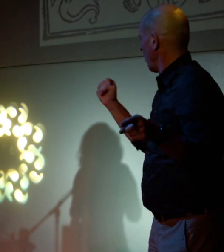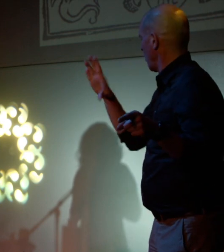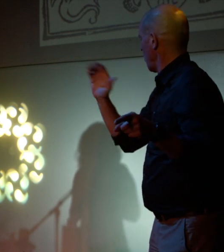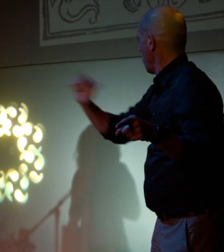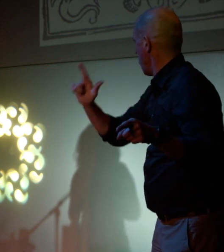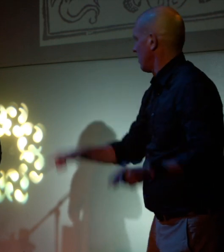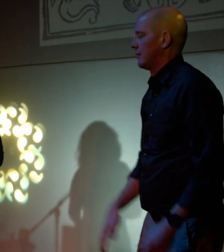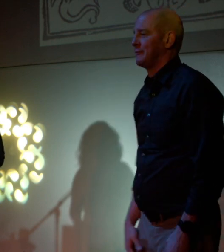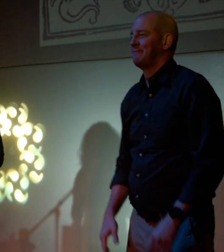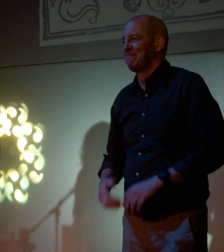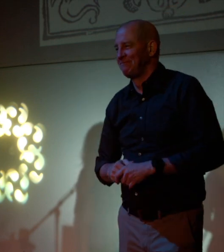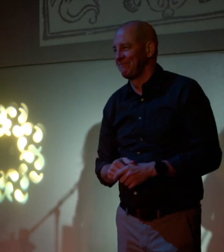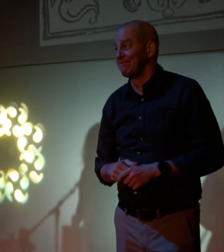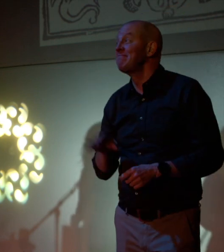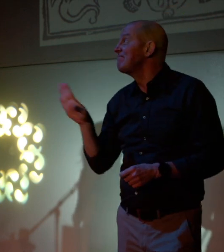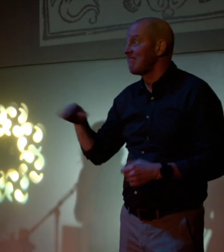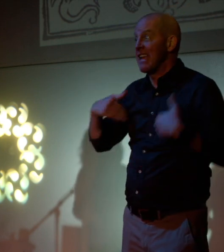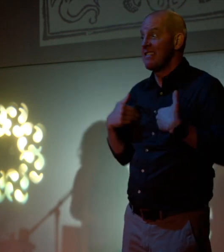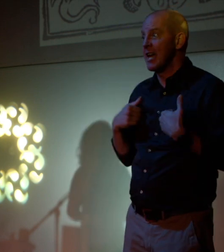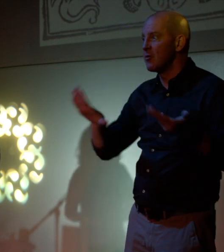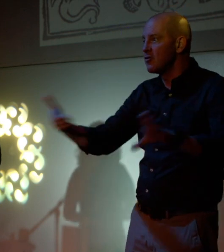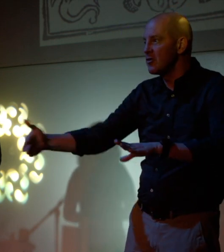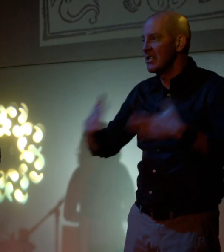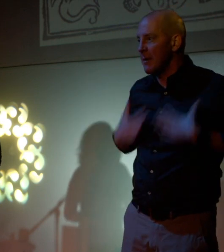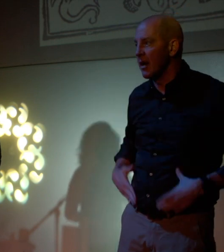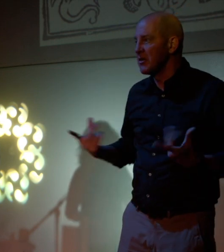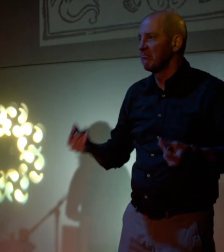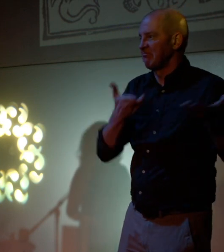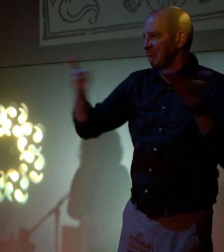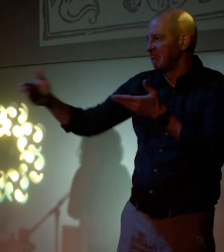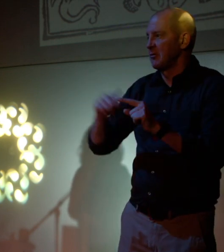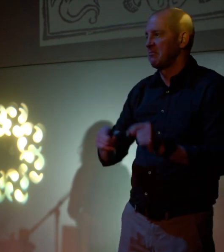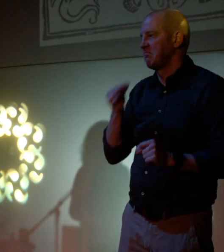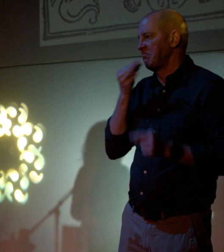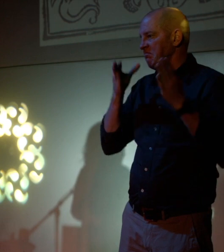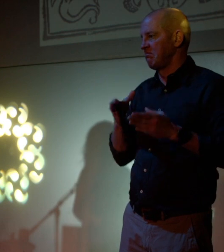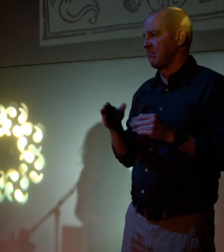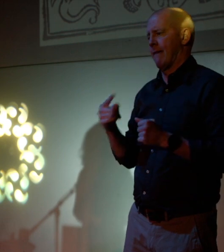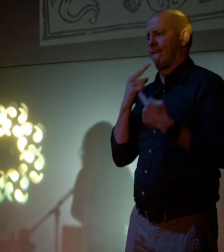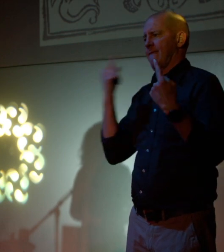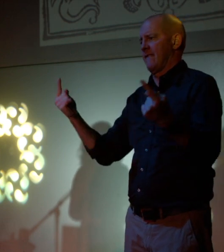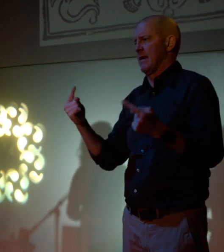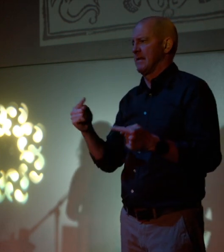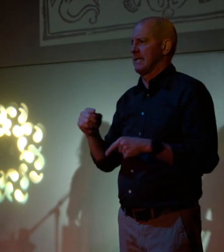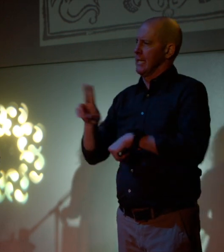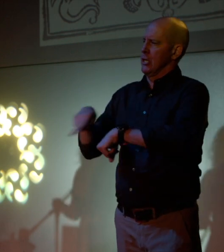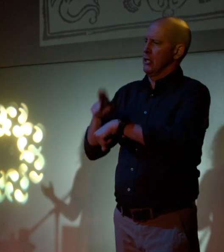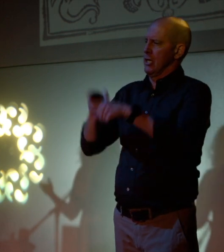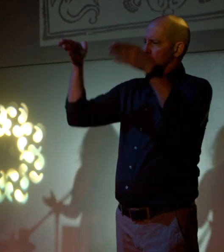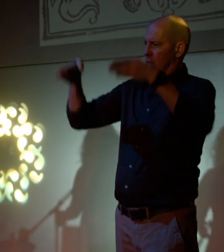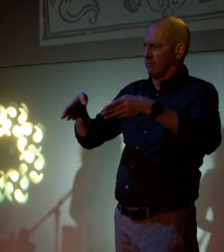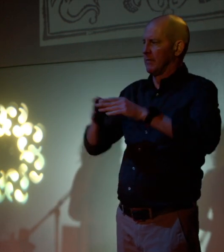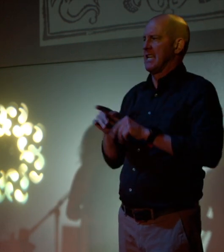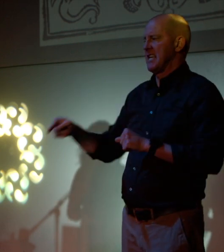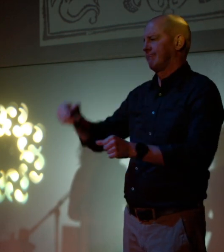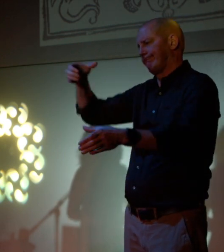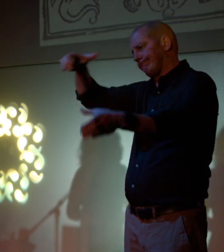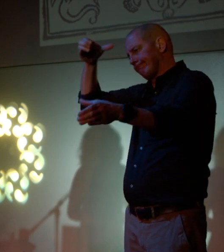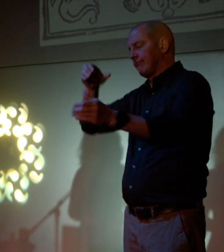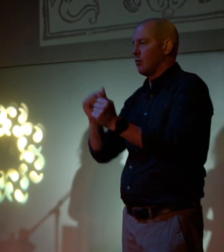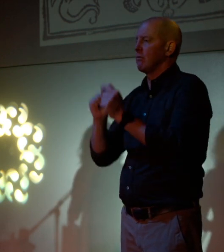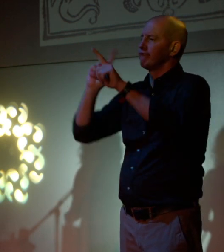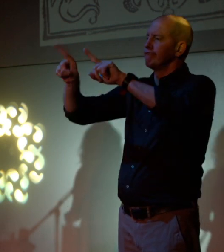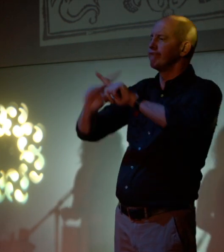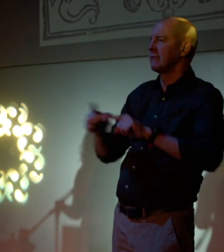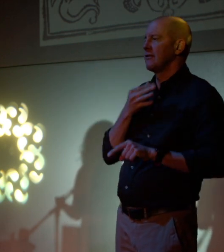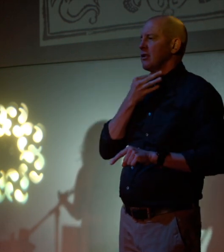The corpse of the monster was taken to a local expert, the well-known naturalist at the University of Bologna, renowned for his wide-ranging